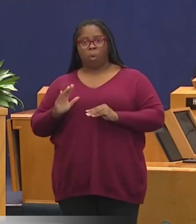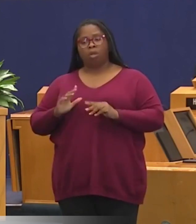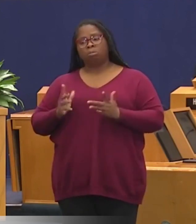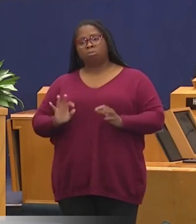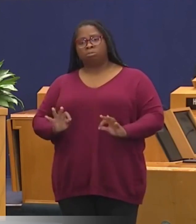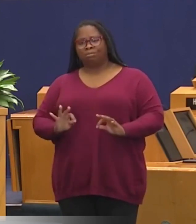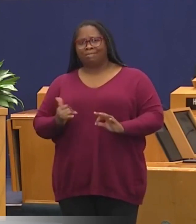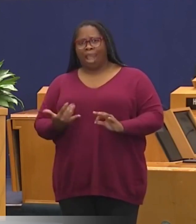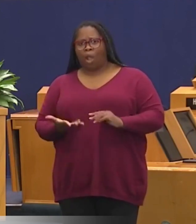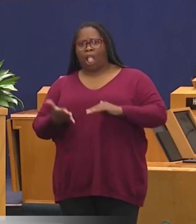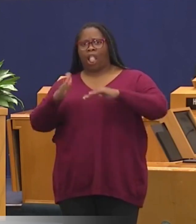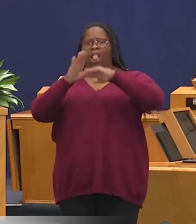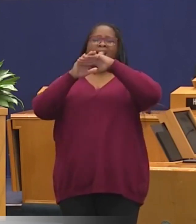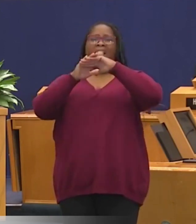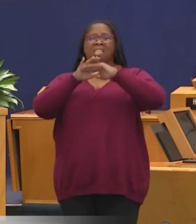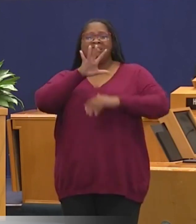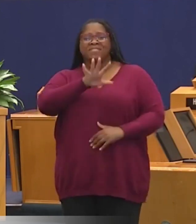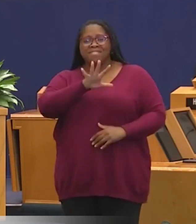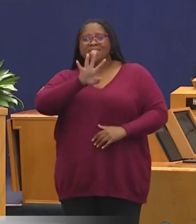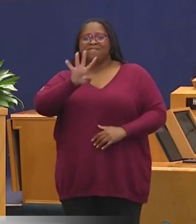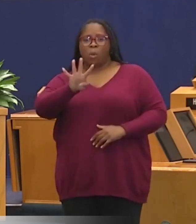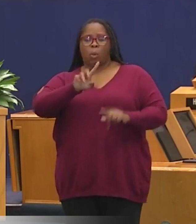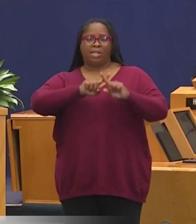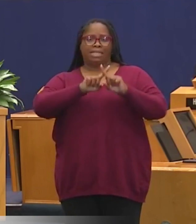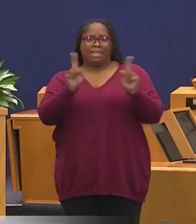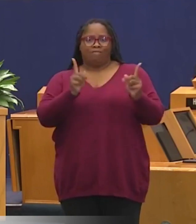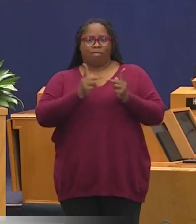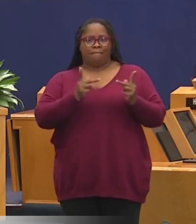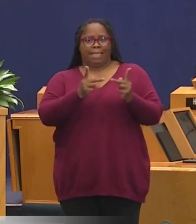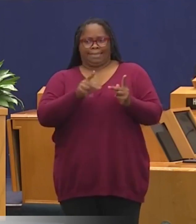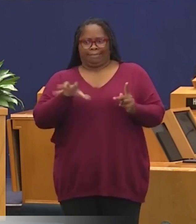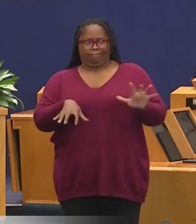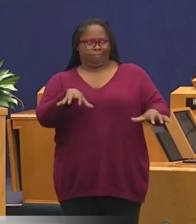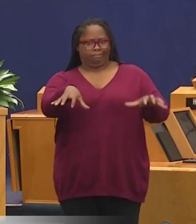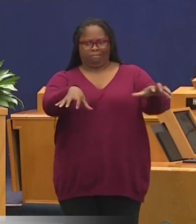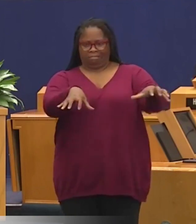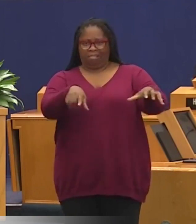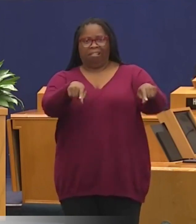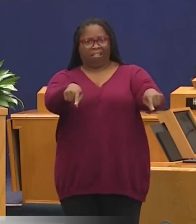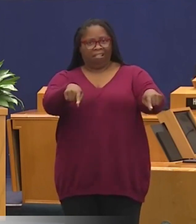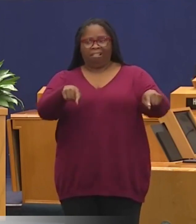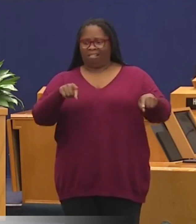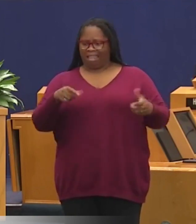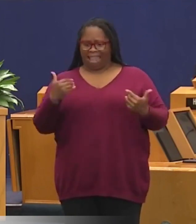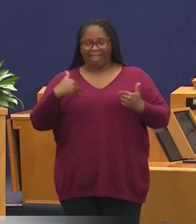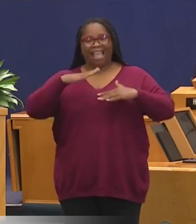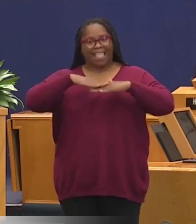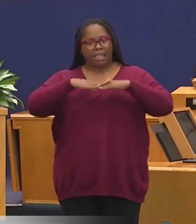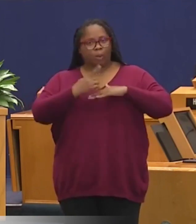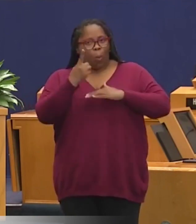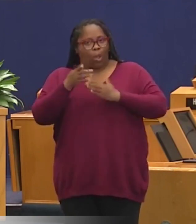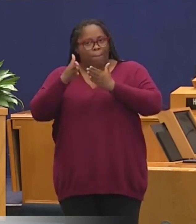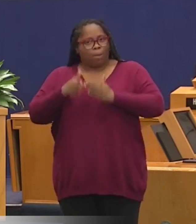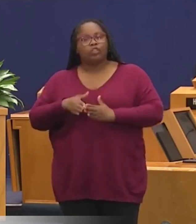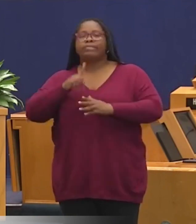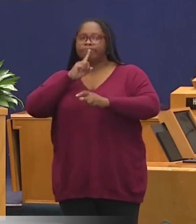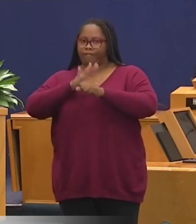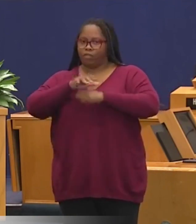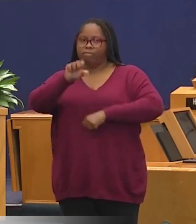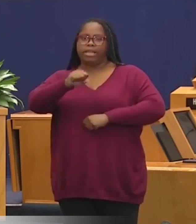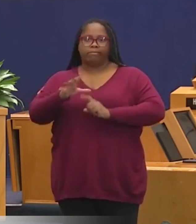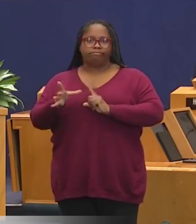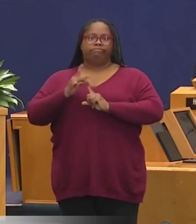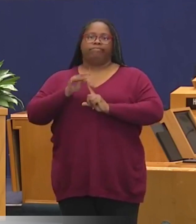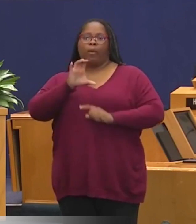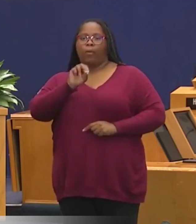at 54 different settings. At each one of those settings, we have at least one confirmed case of